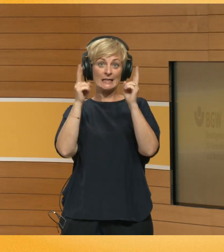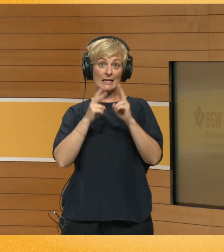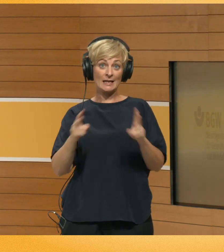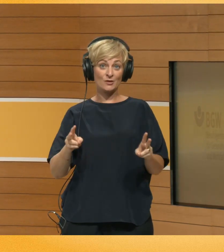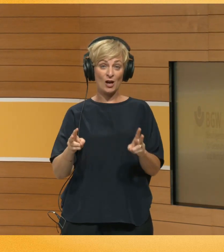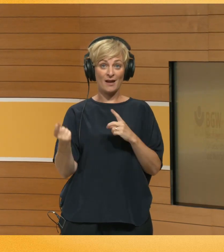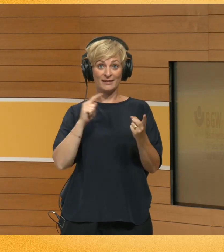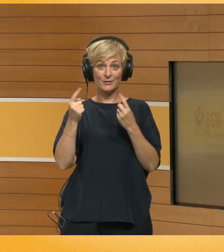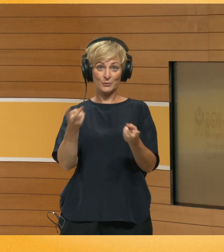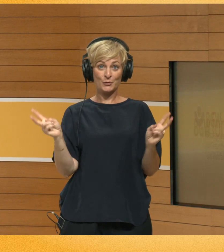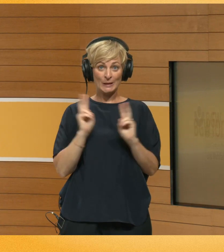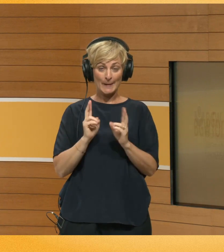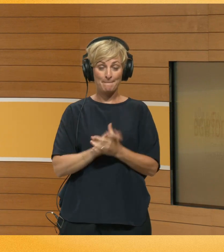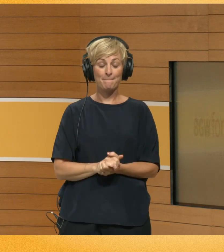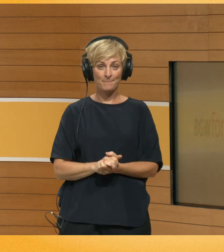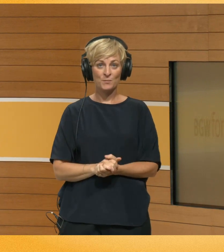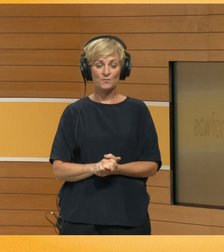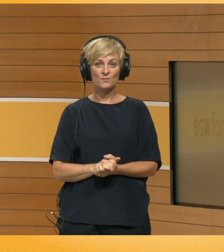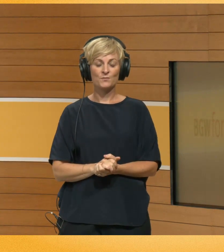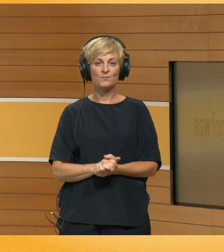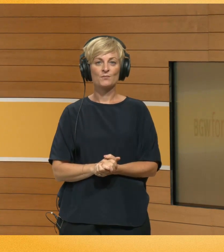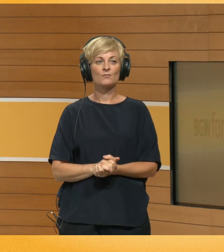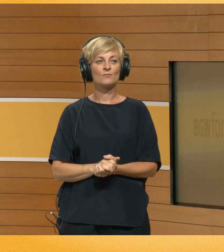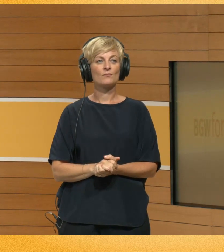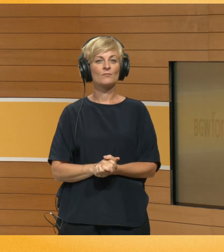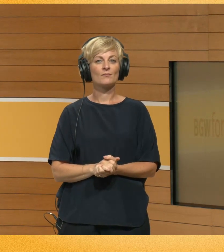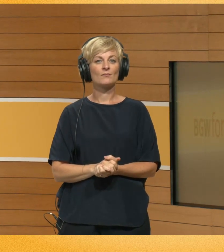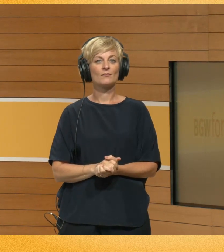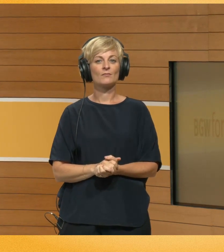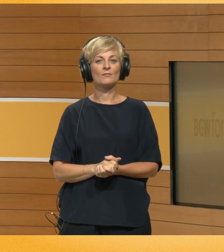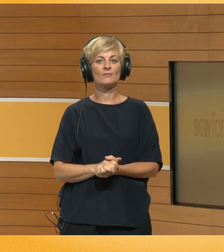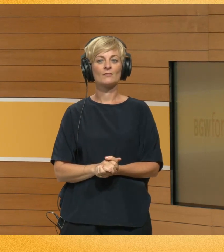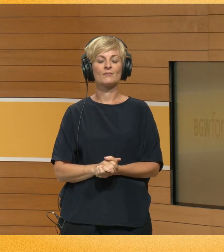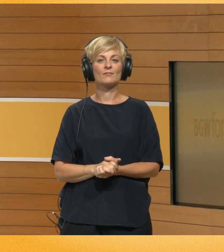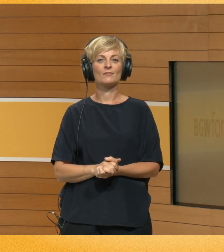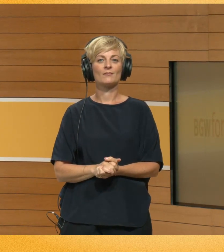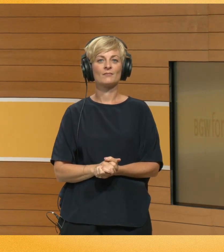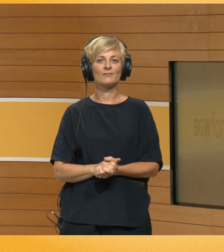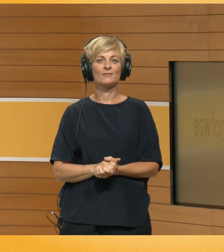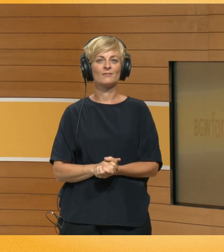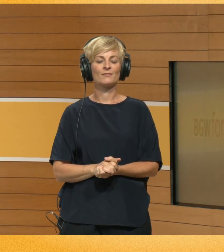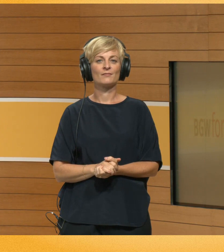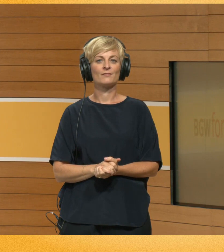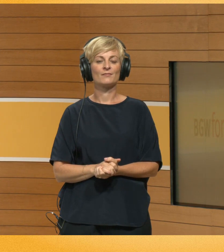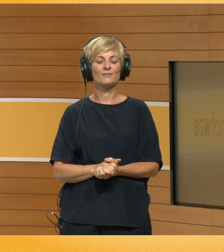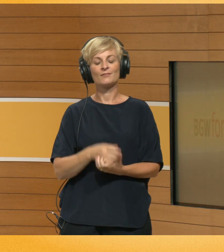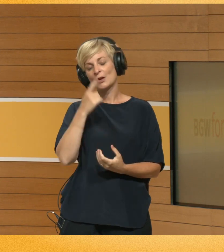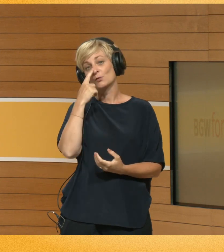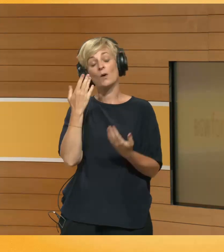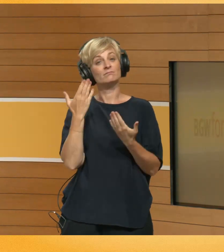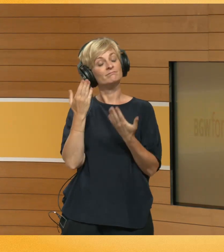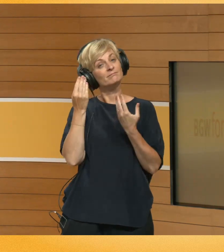as an information, this is the first time the BGW is actually having international panels. So we're